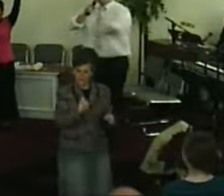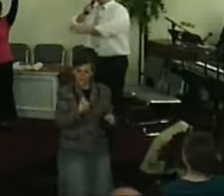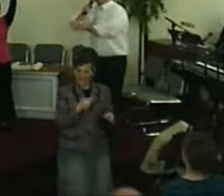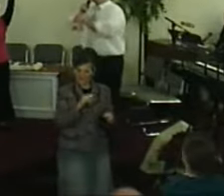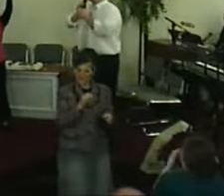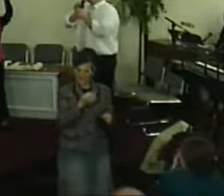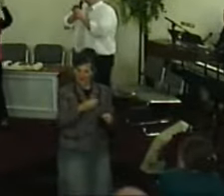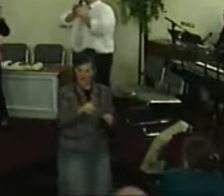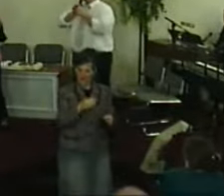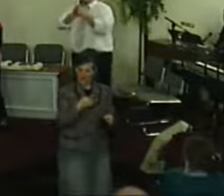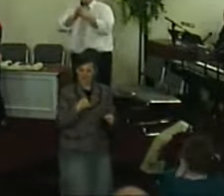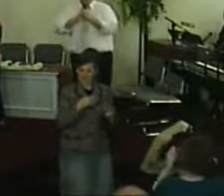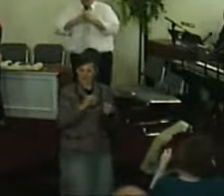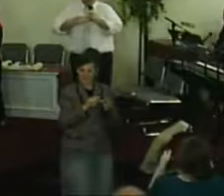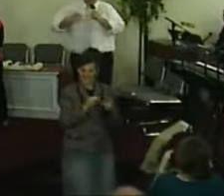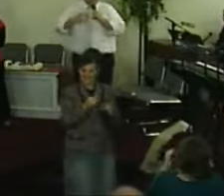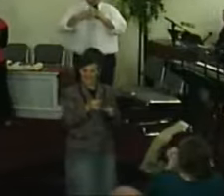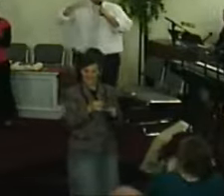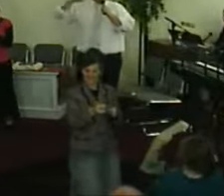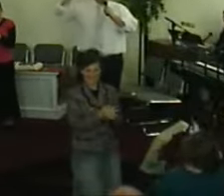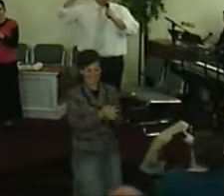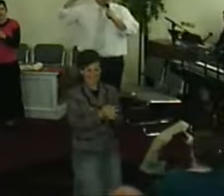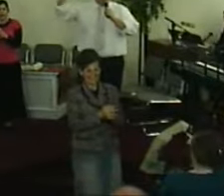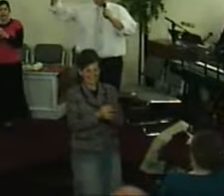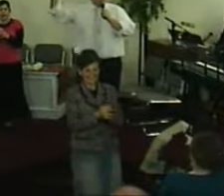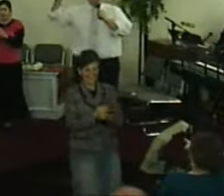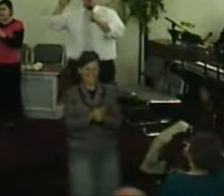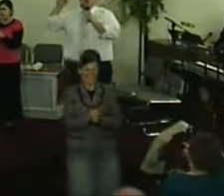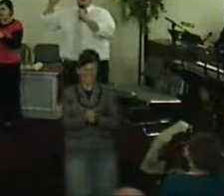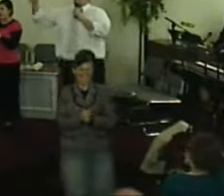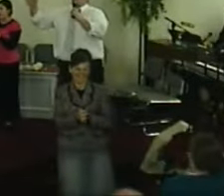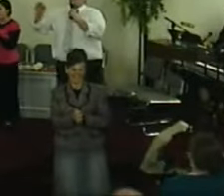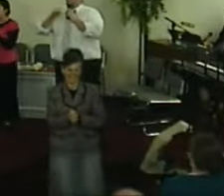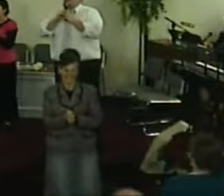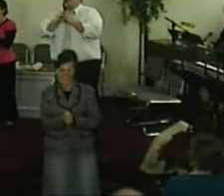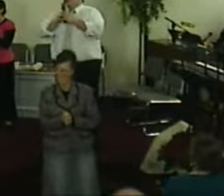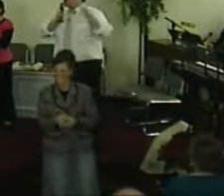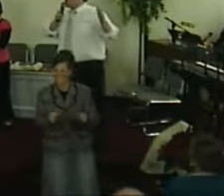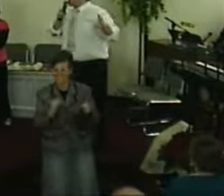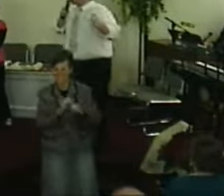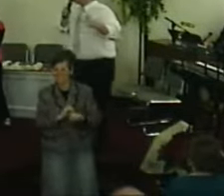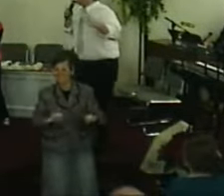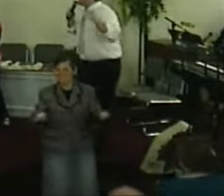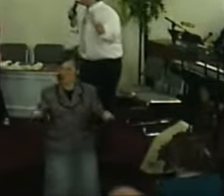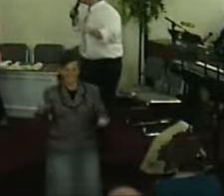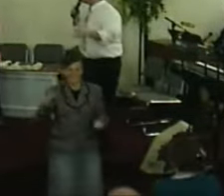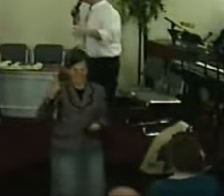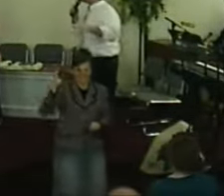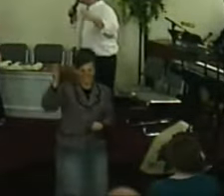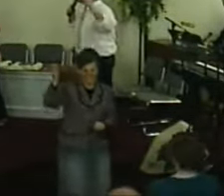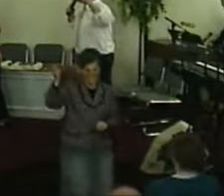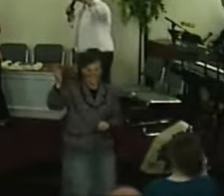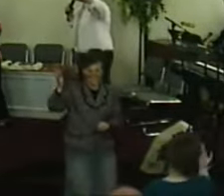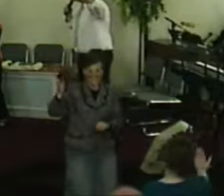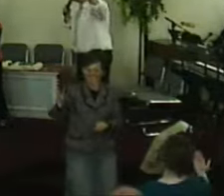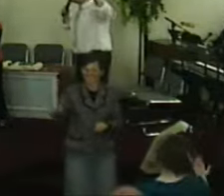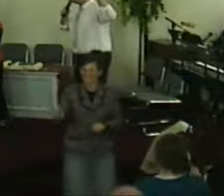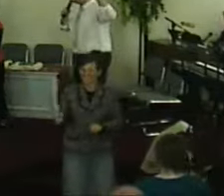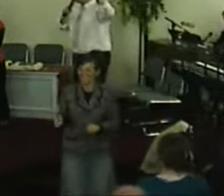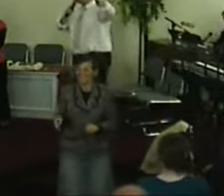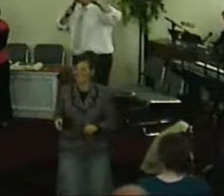darkness you shine. Out of the ashes we rise. There's no one like you.